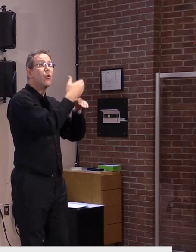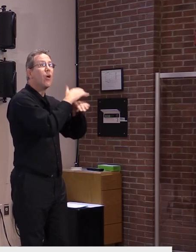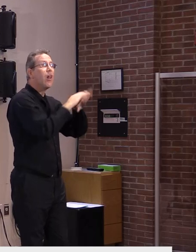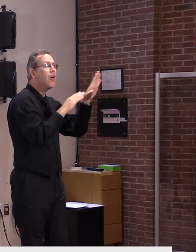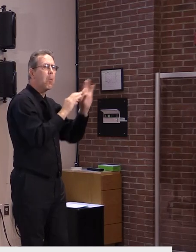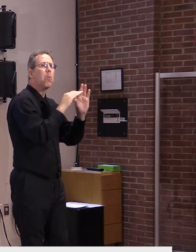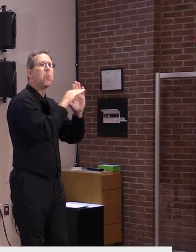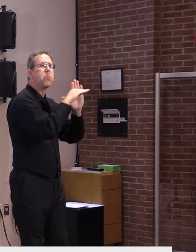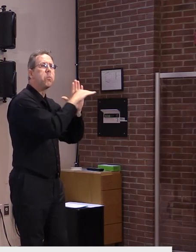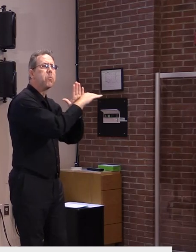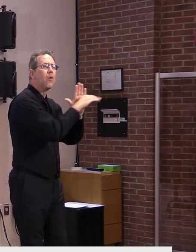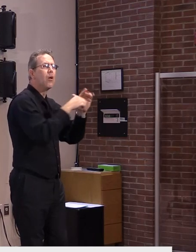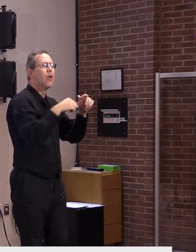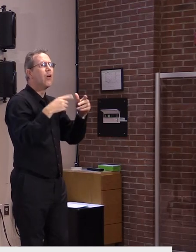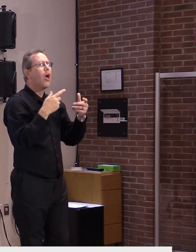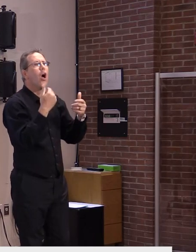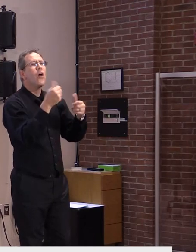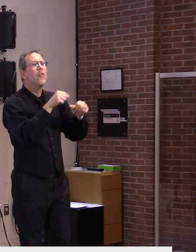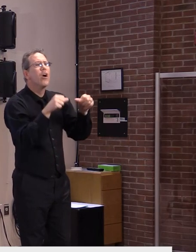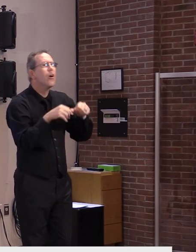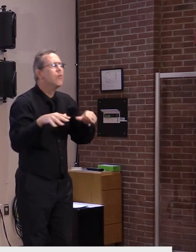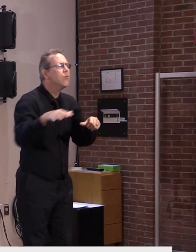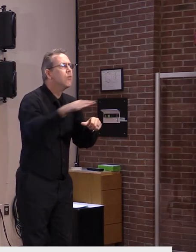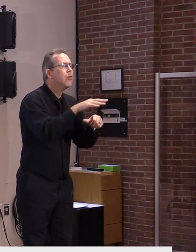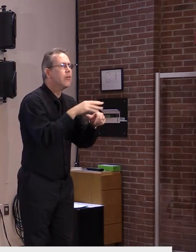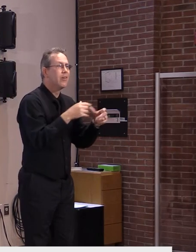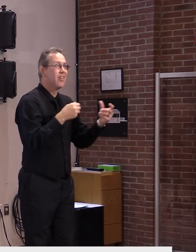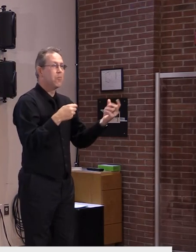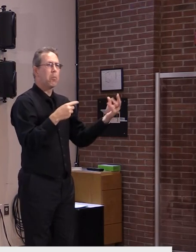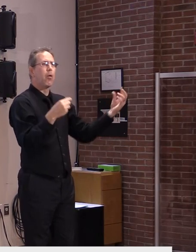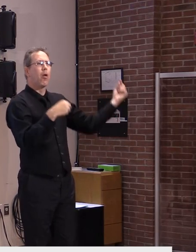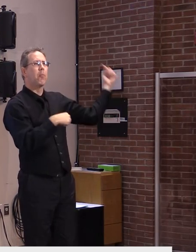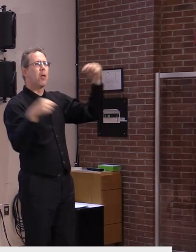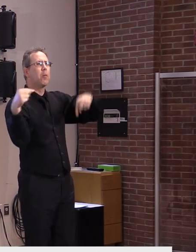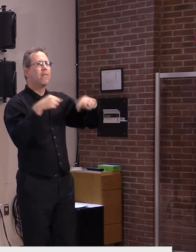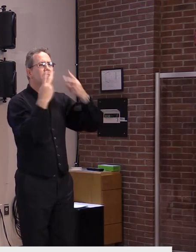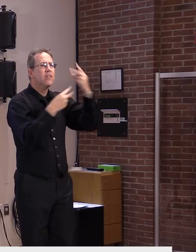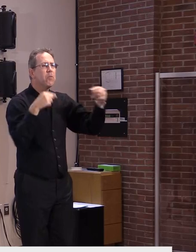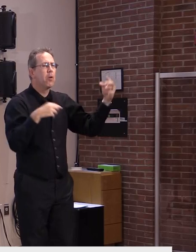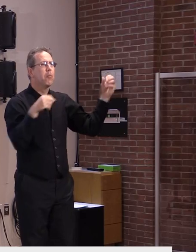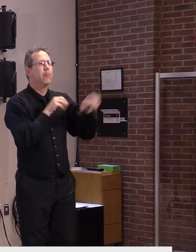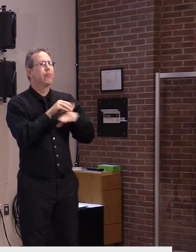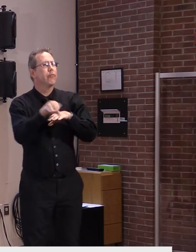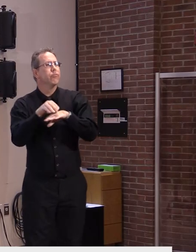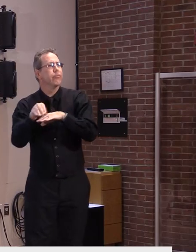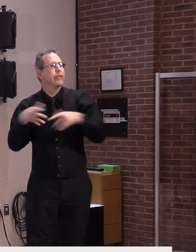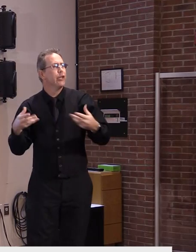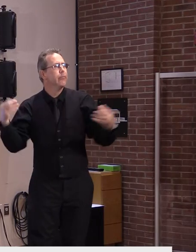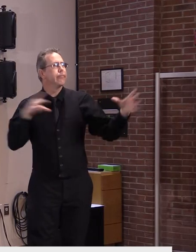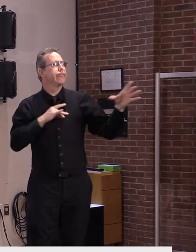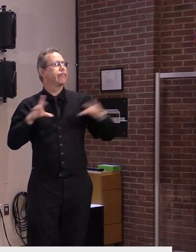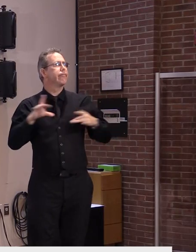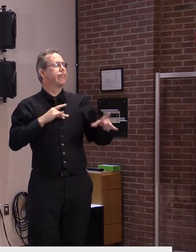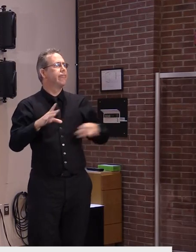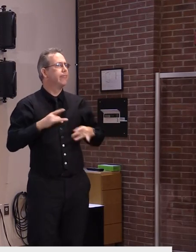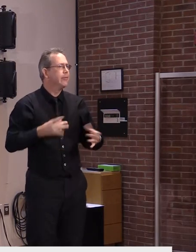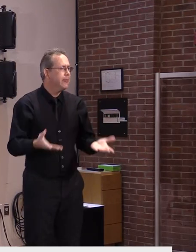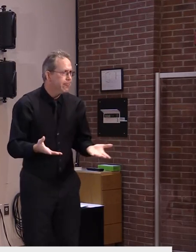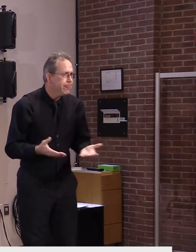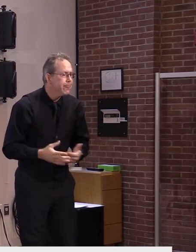around us obviously has an impact on us here in Vermont. But at the moment, as you can see, the case slide trends